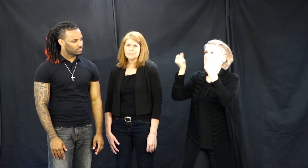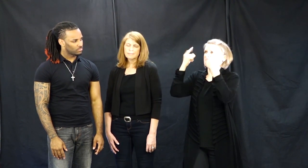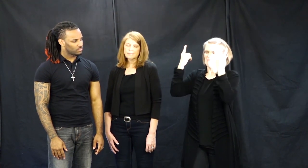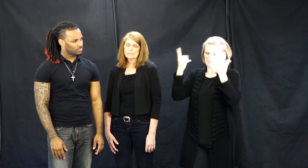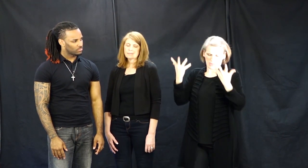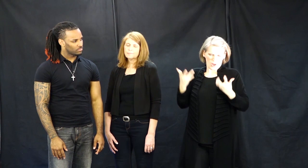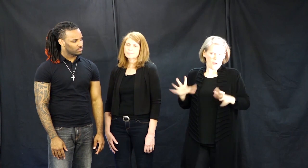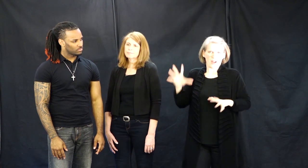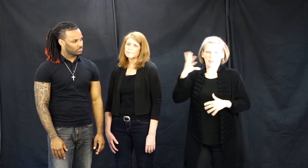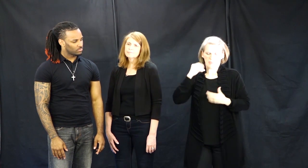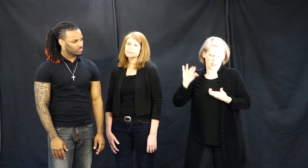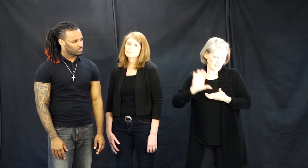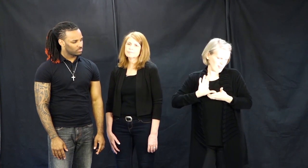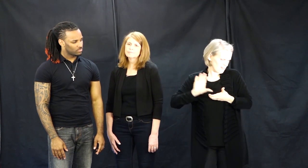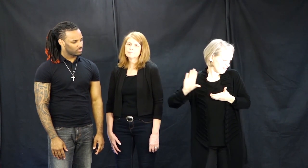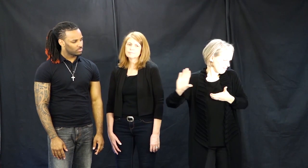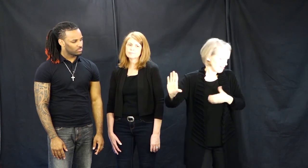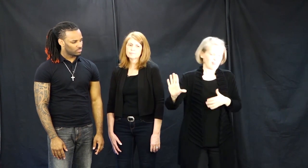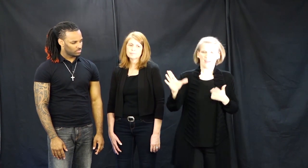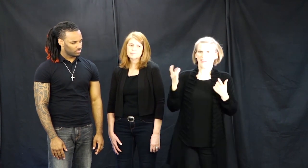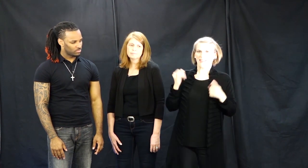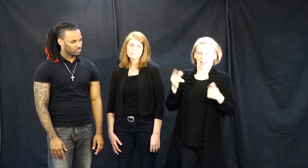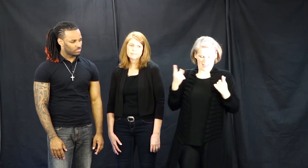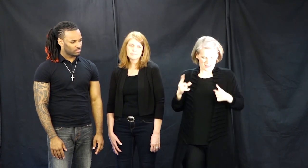unimaginable. They are standing in the garden,